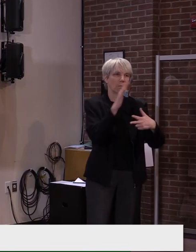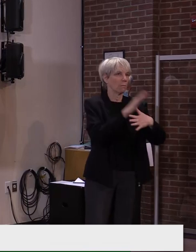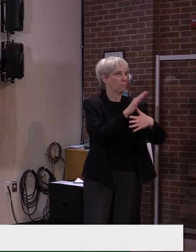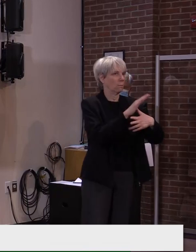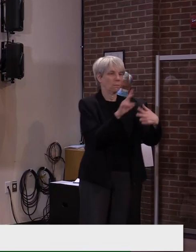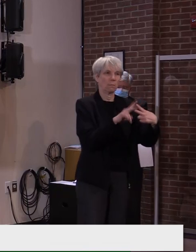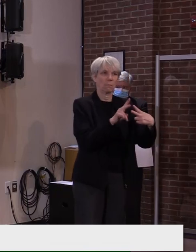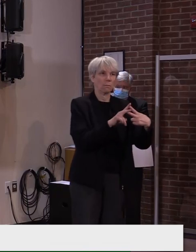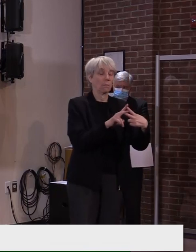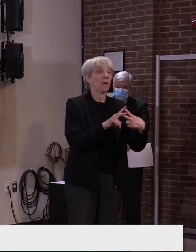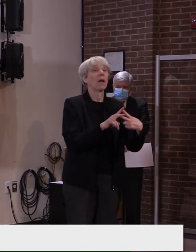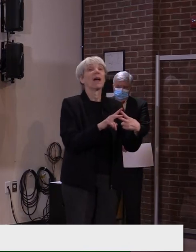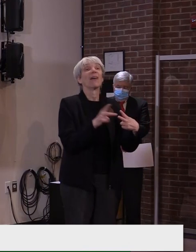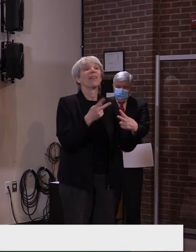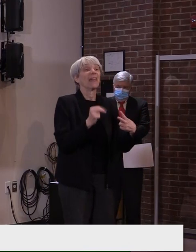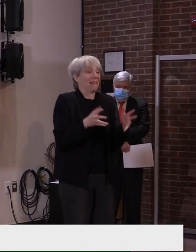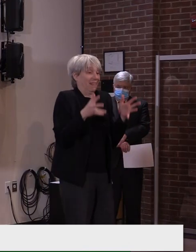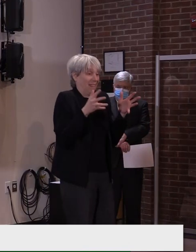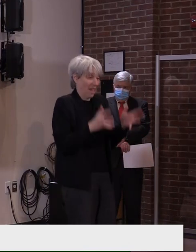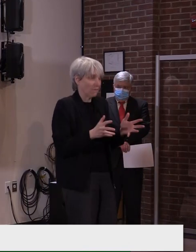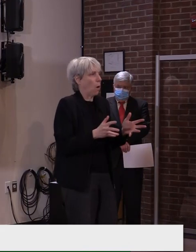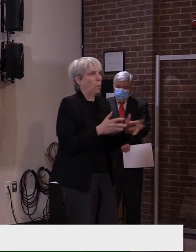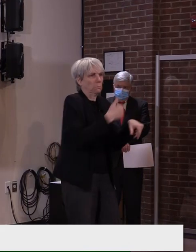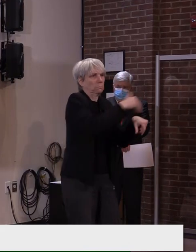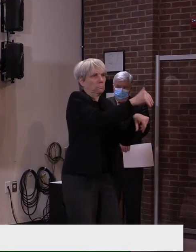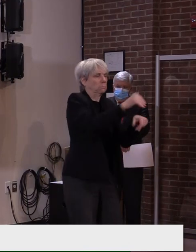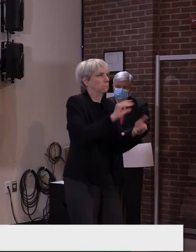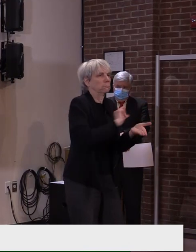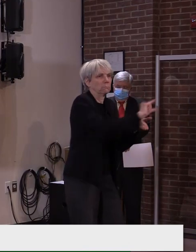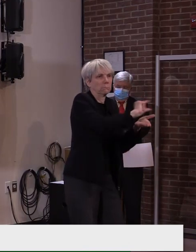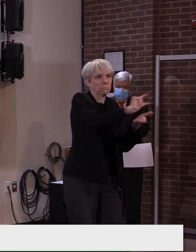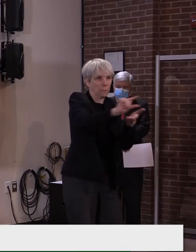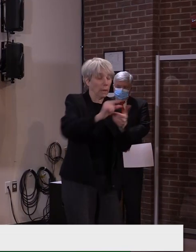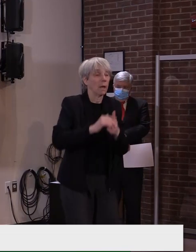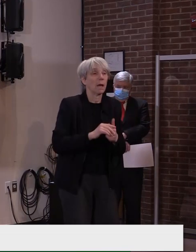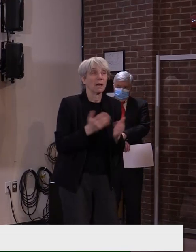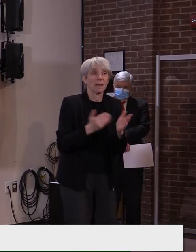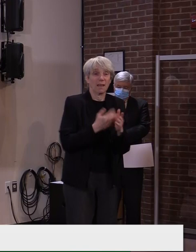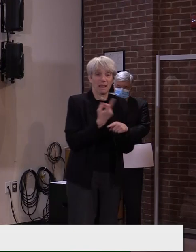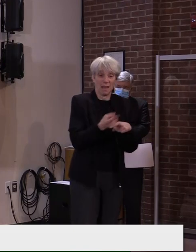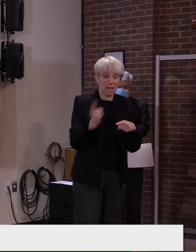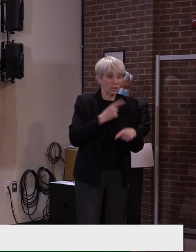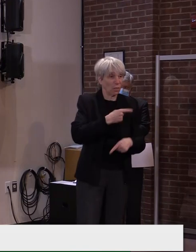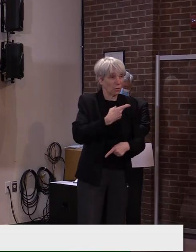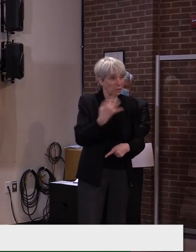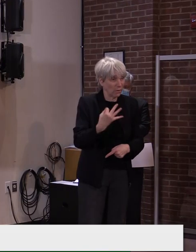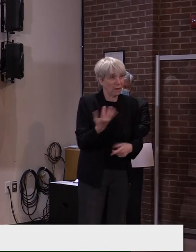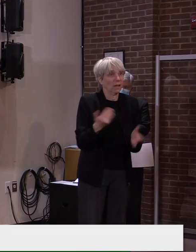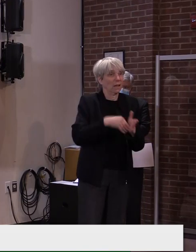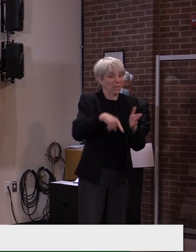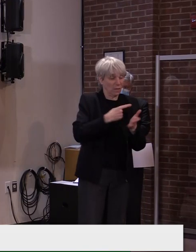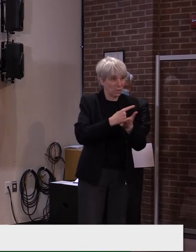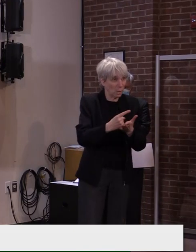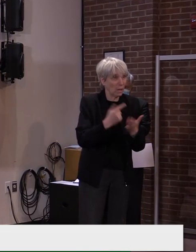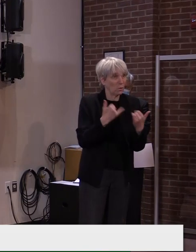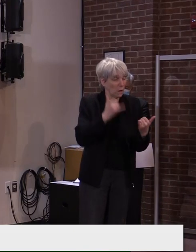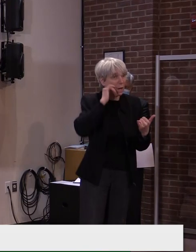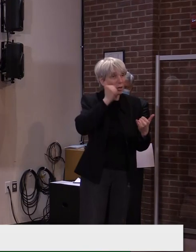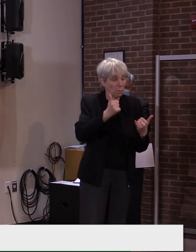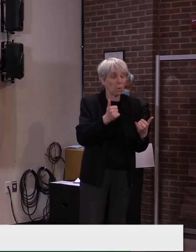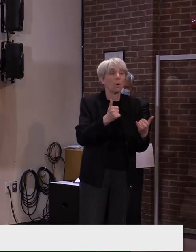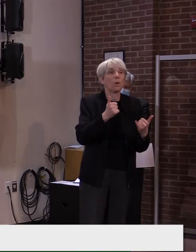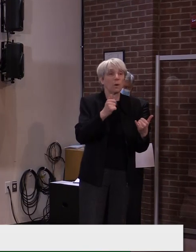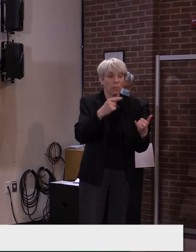distributing the excess as well. I mean, again, in the last week and this week, we were able to get tens of thousands